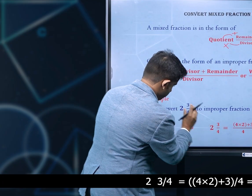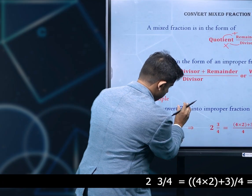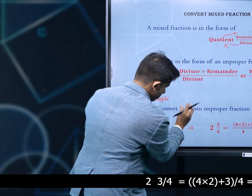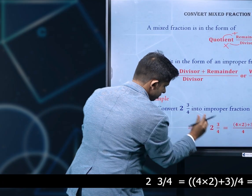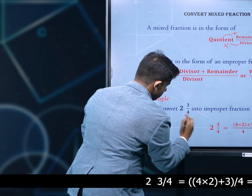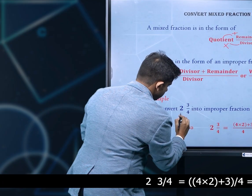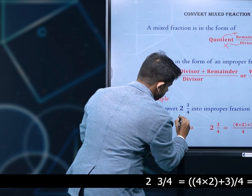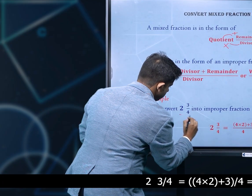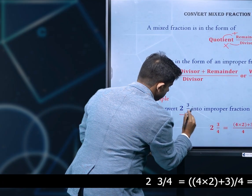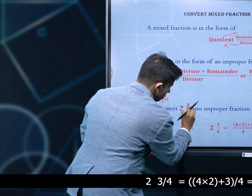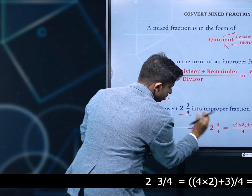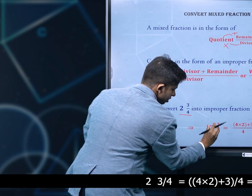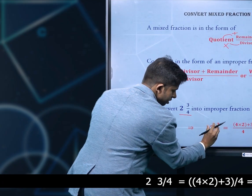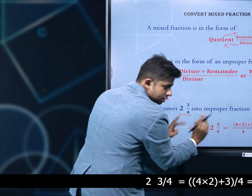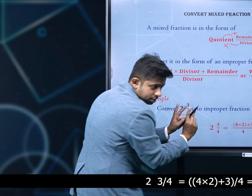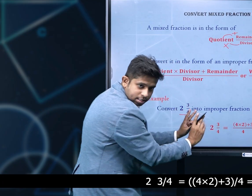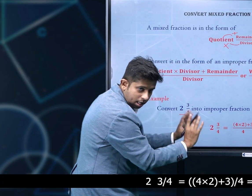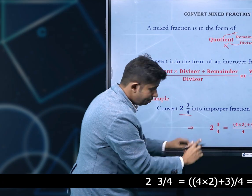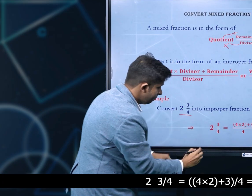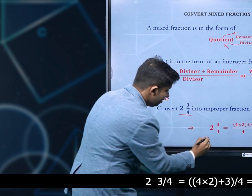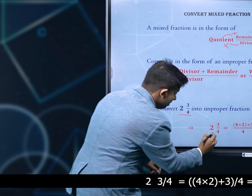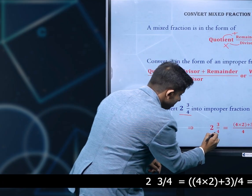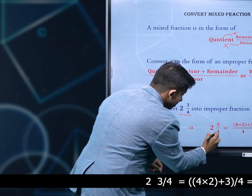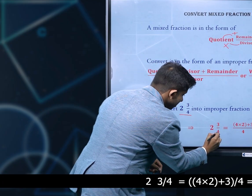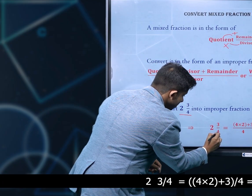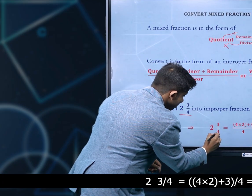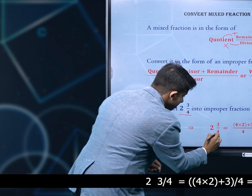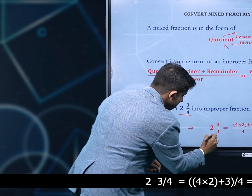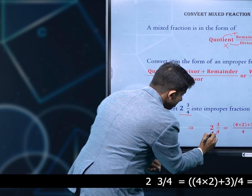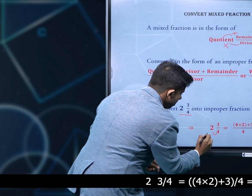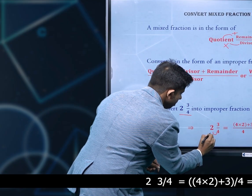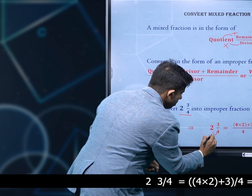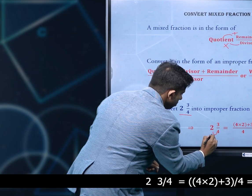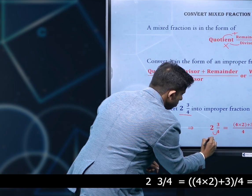2/3 by 4 is equal to 4 into 2